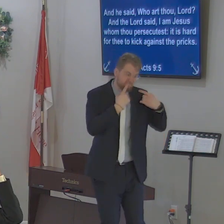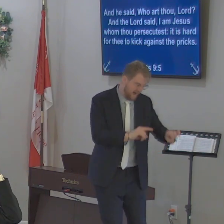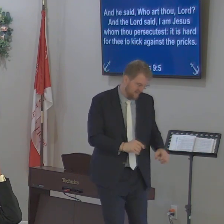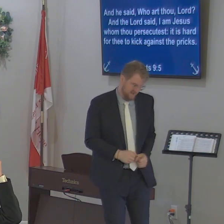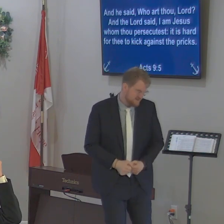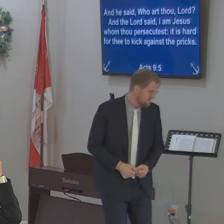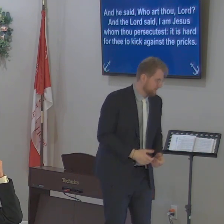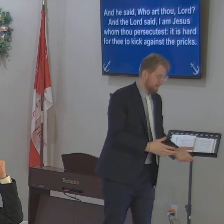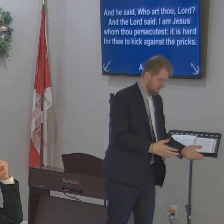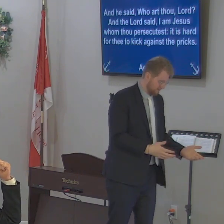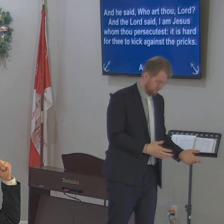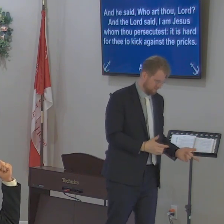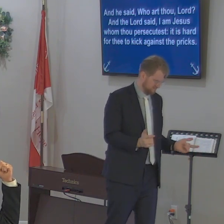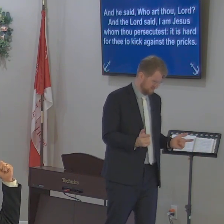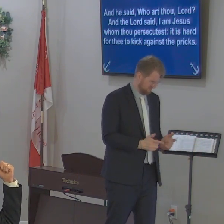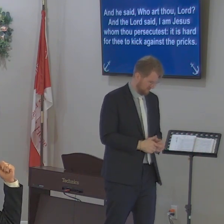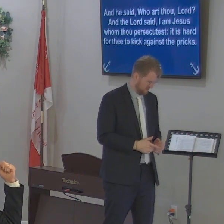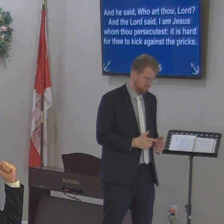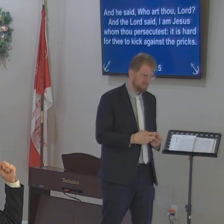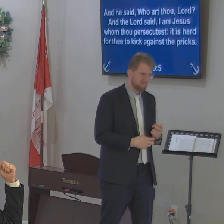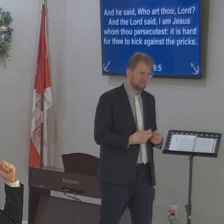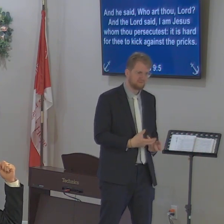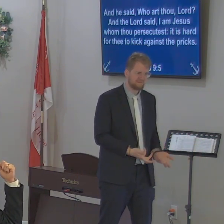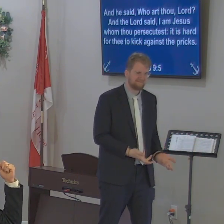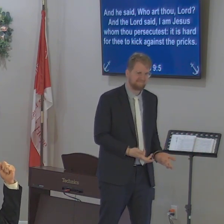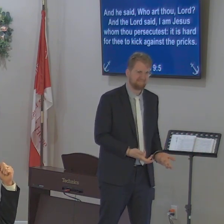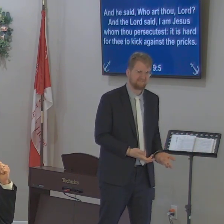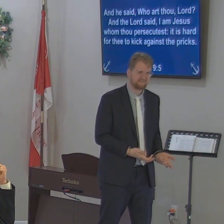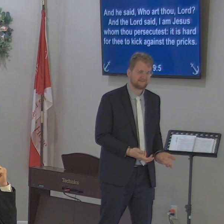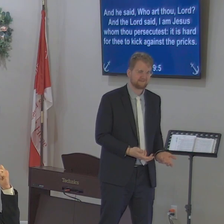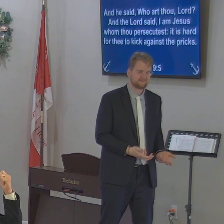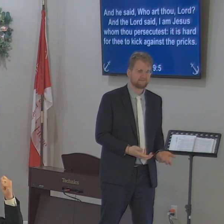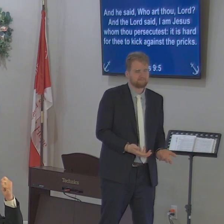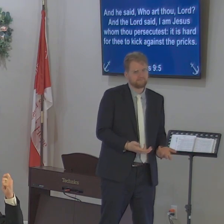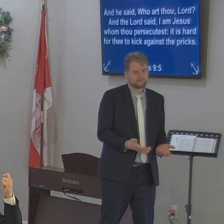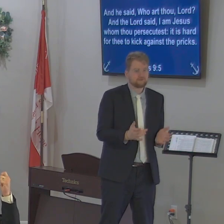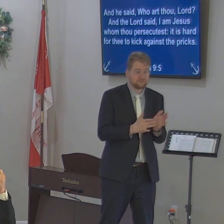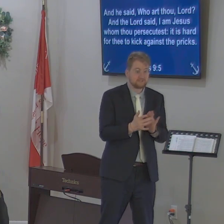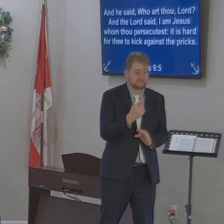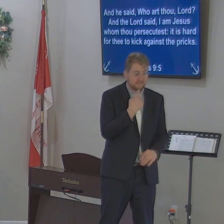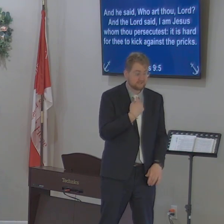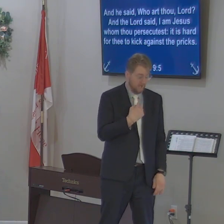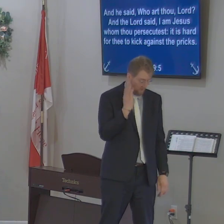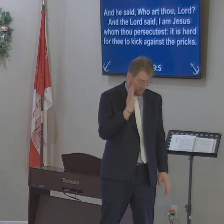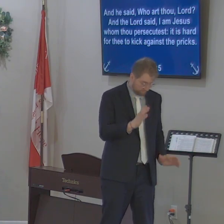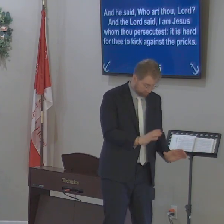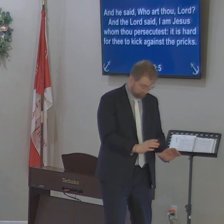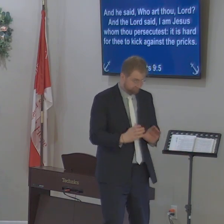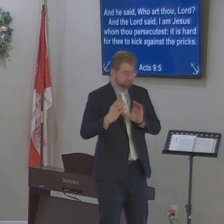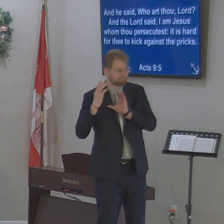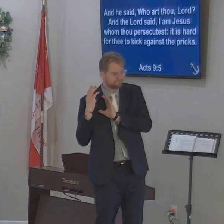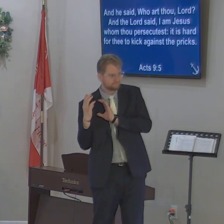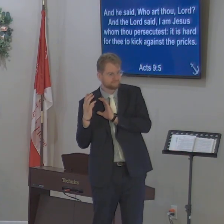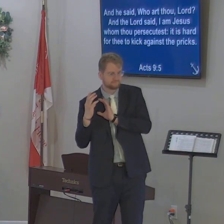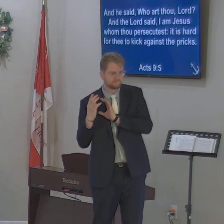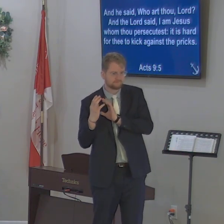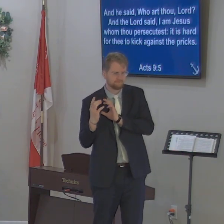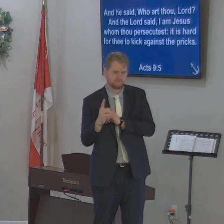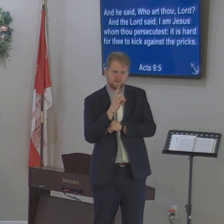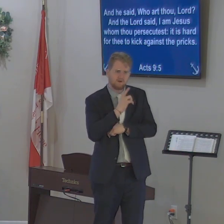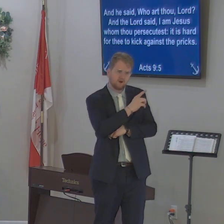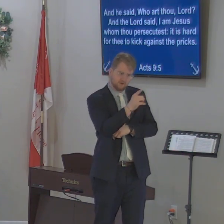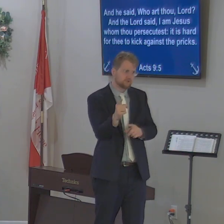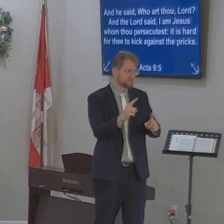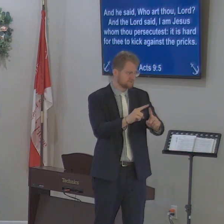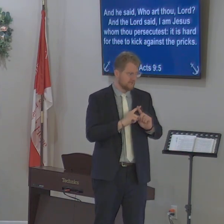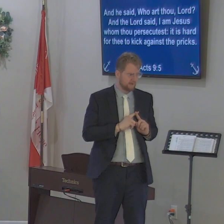burden from you. I want to take it from you. Where are you at this morning? Are you saved? Are you 100% sure that you're going to heaven? You say,